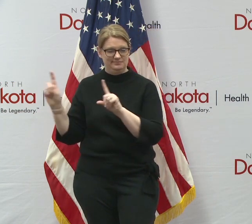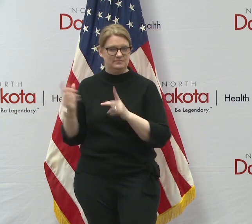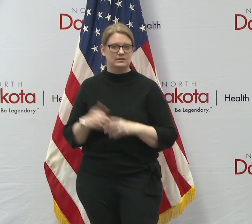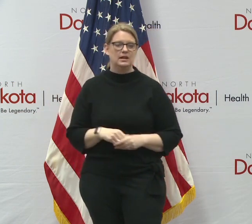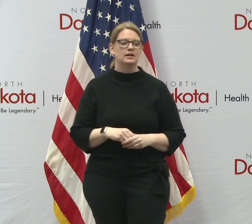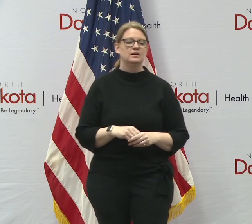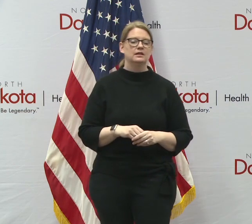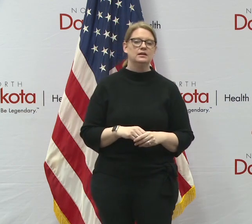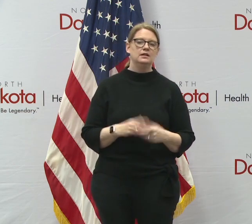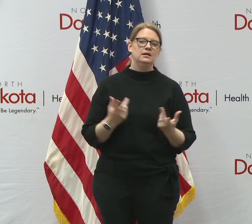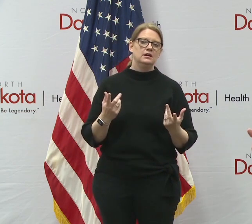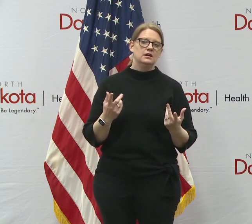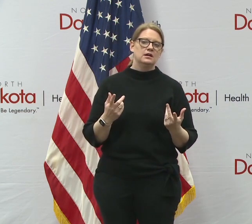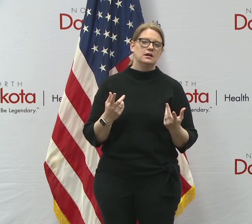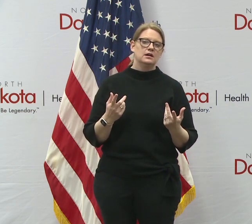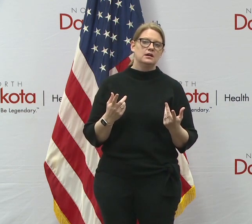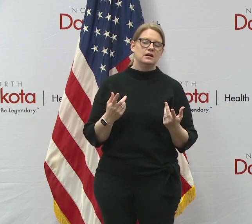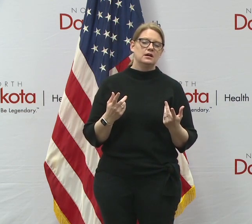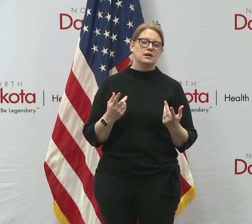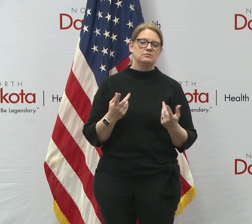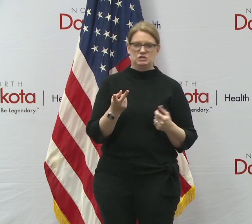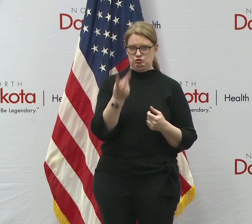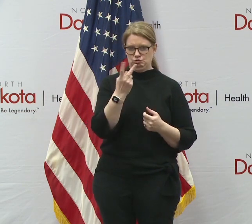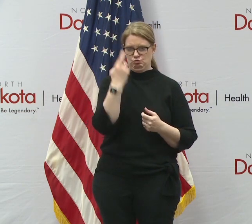2 cases why I say it could be early or late.